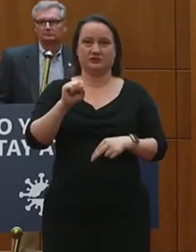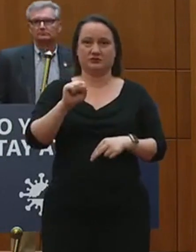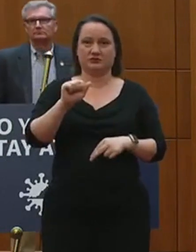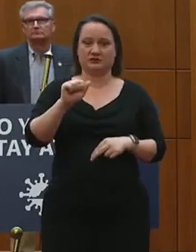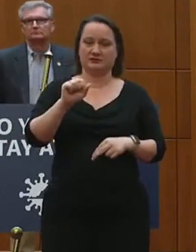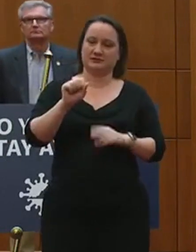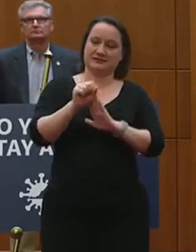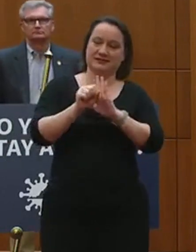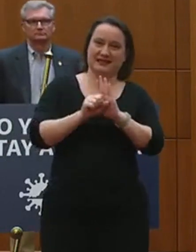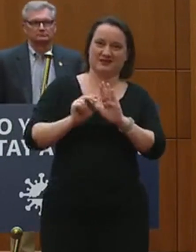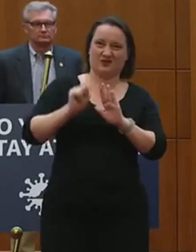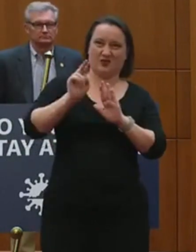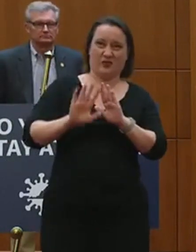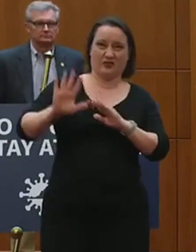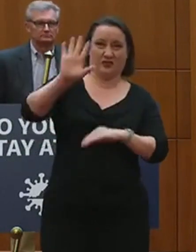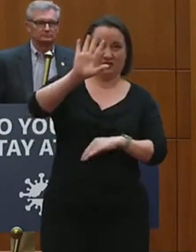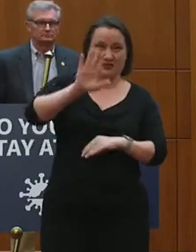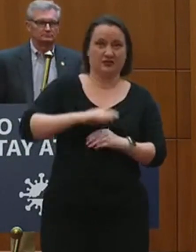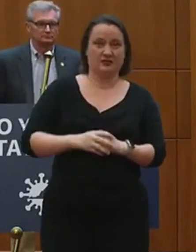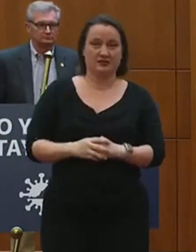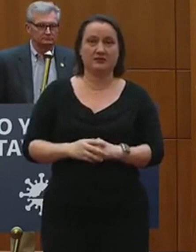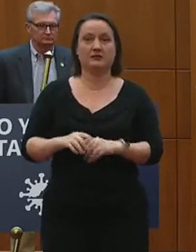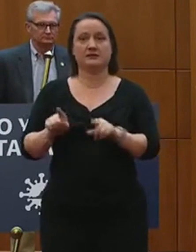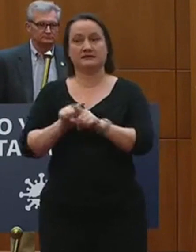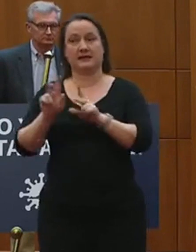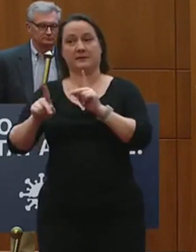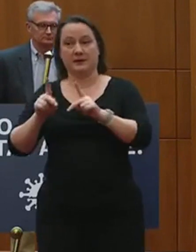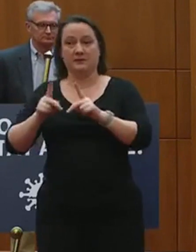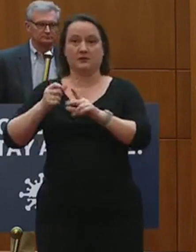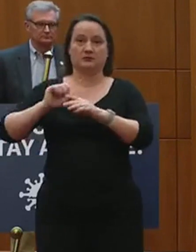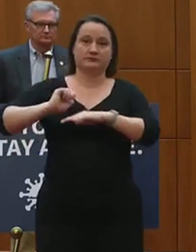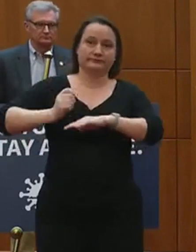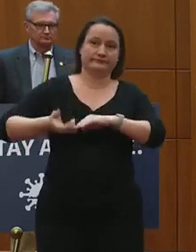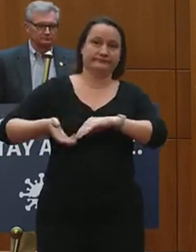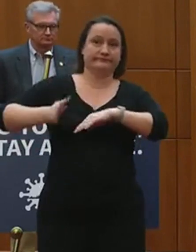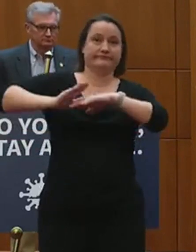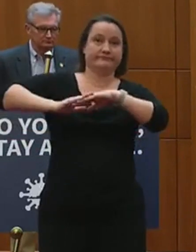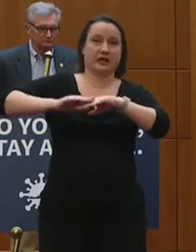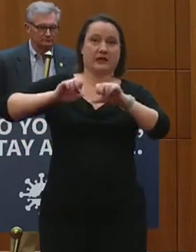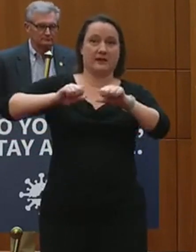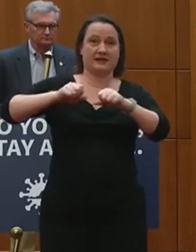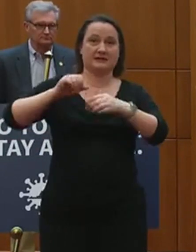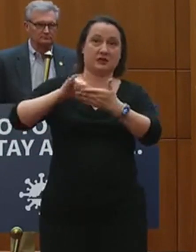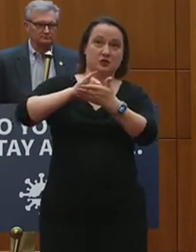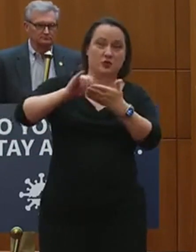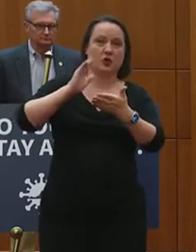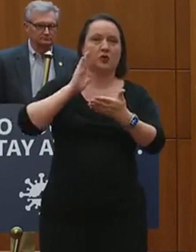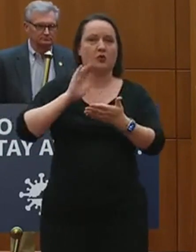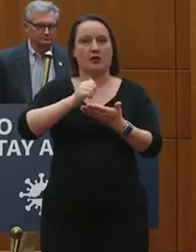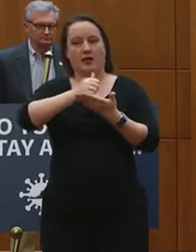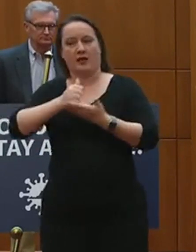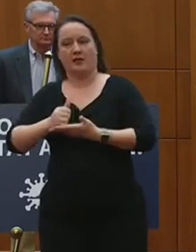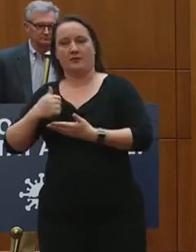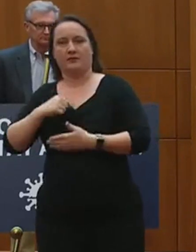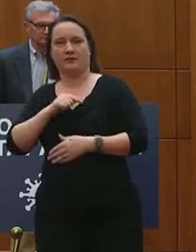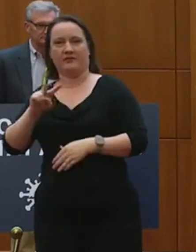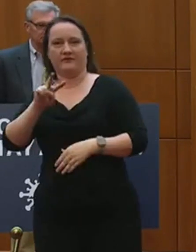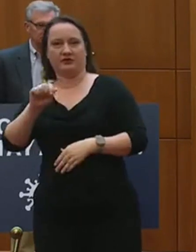north. That means the same folks building out capacity in New York will be helping us in Virginia as